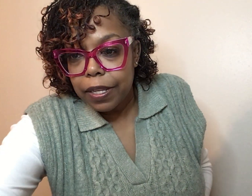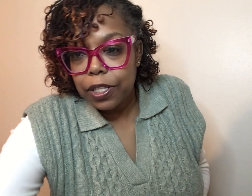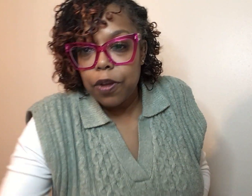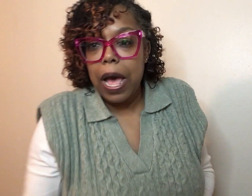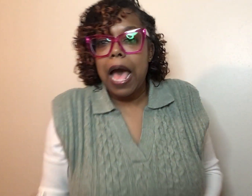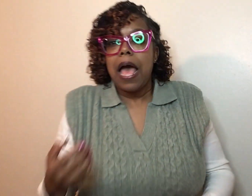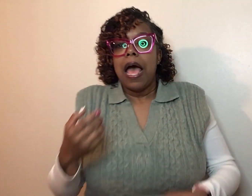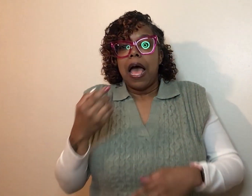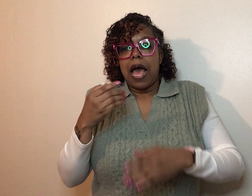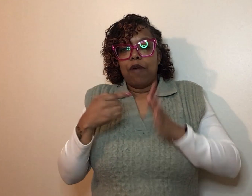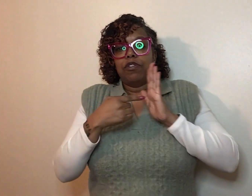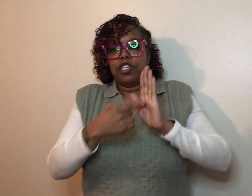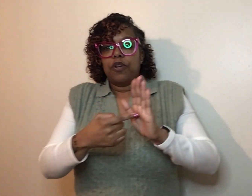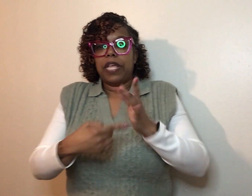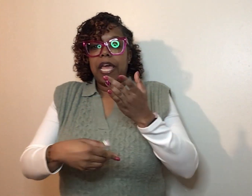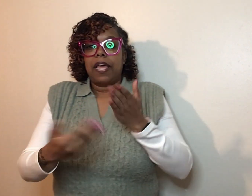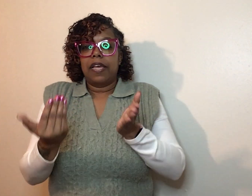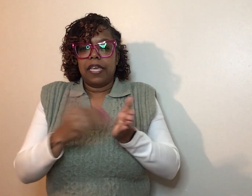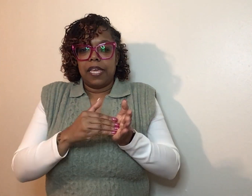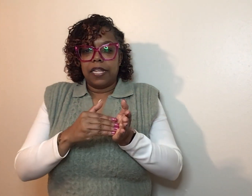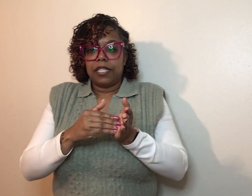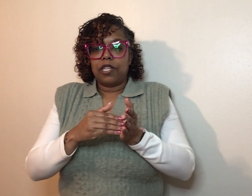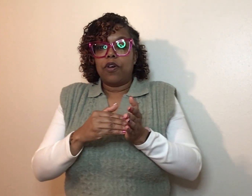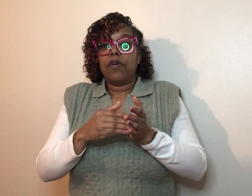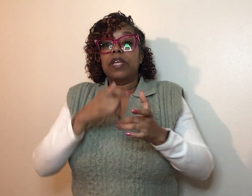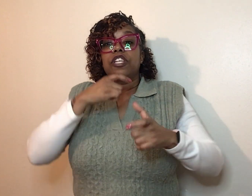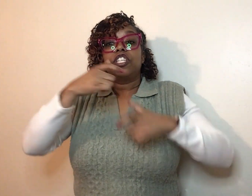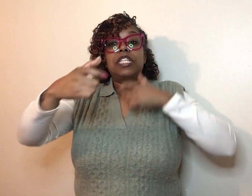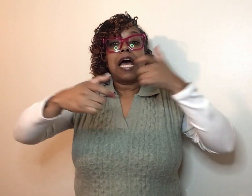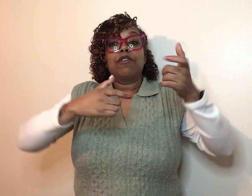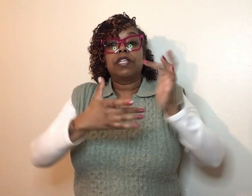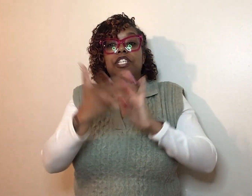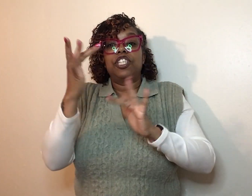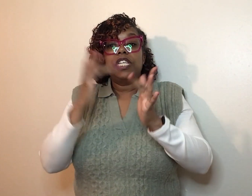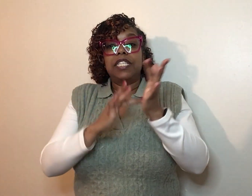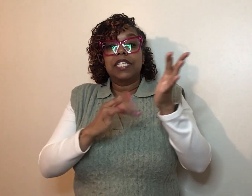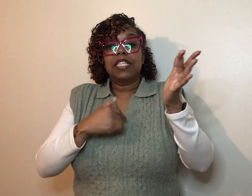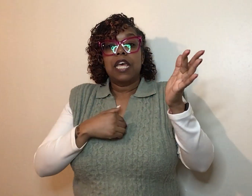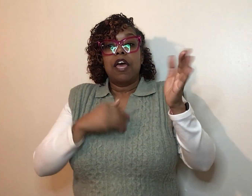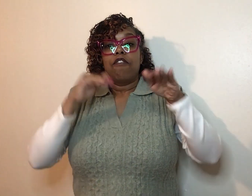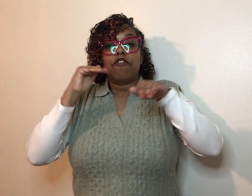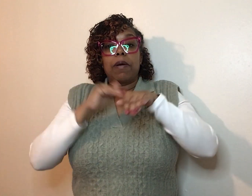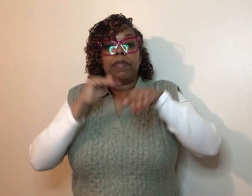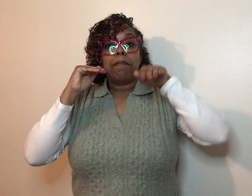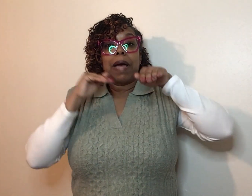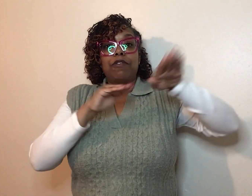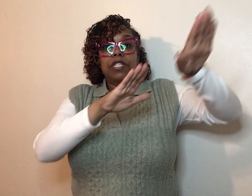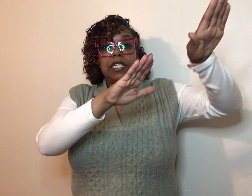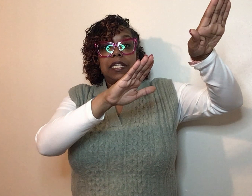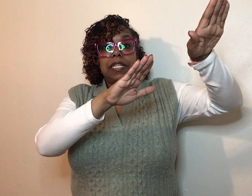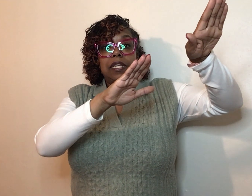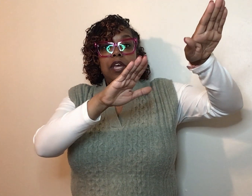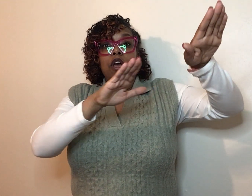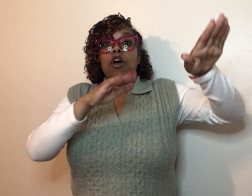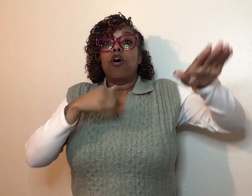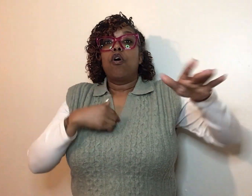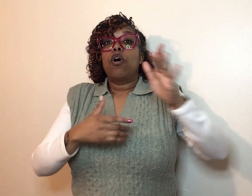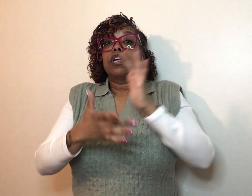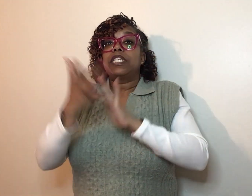So I will show that again. So shout Jesus from the mountain, or